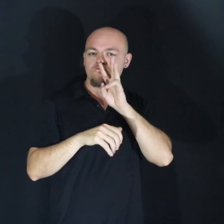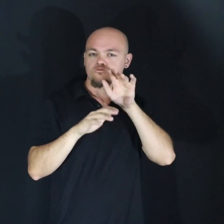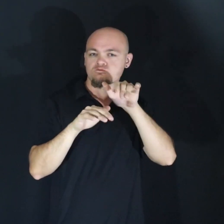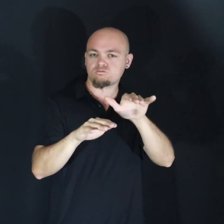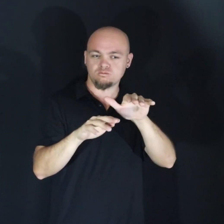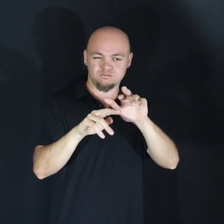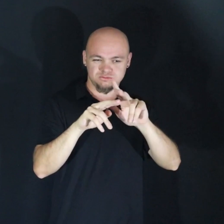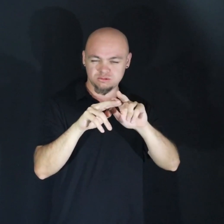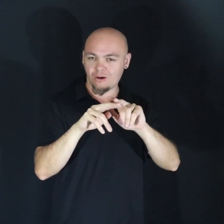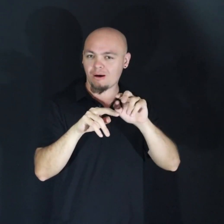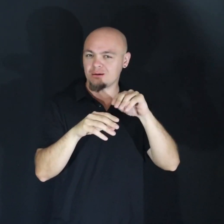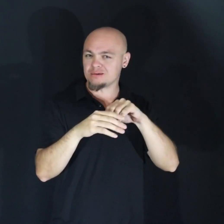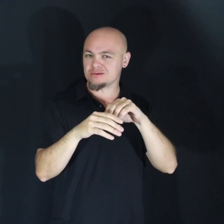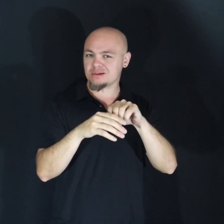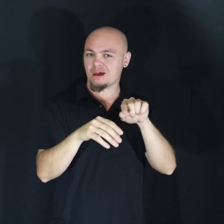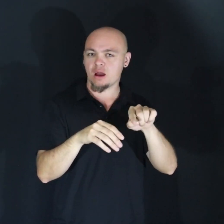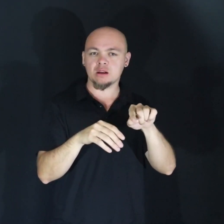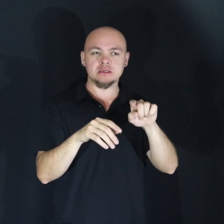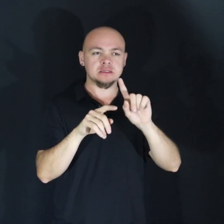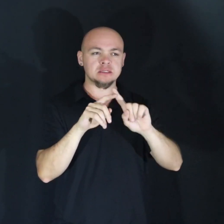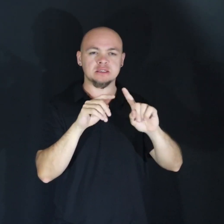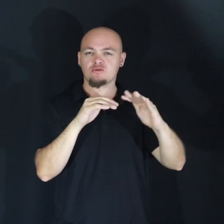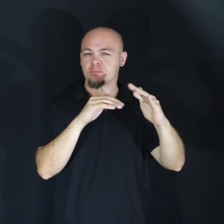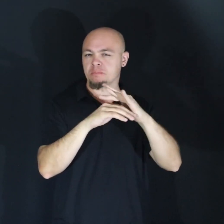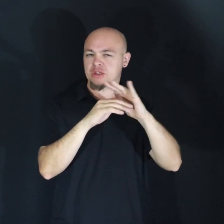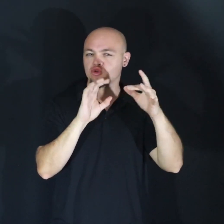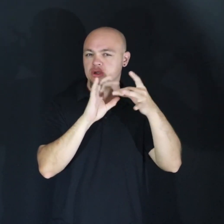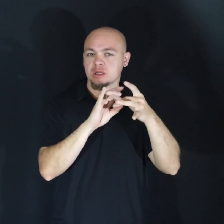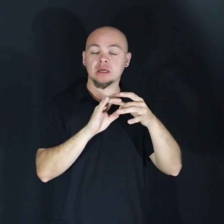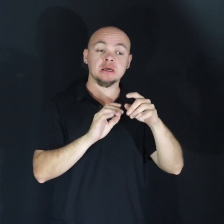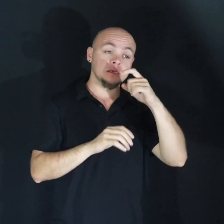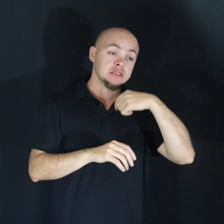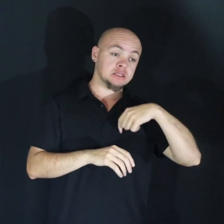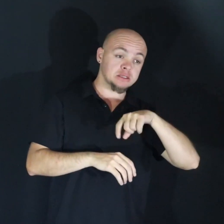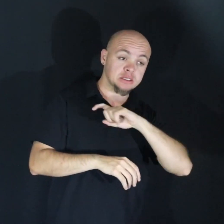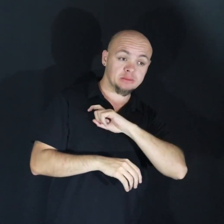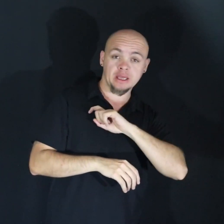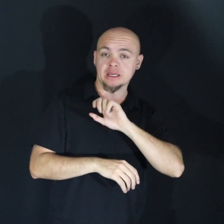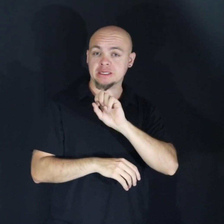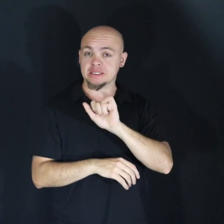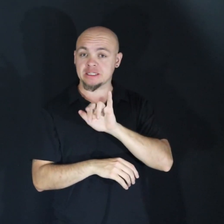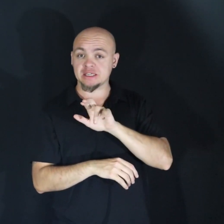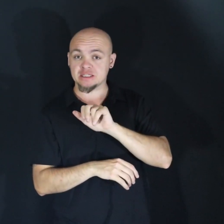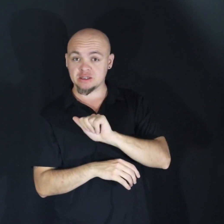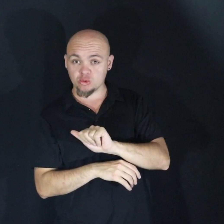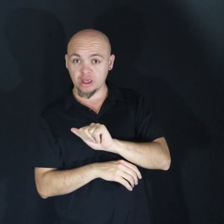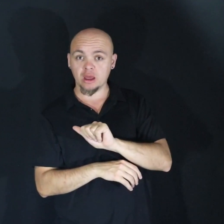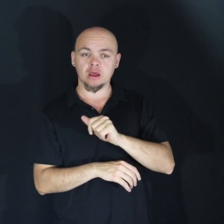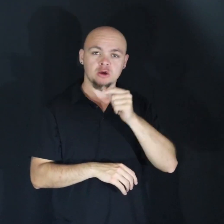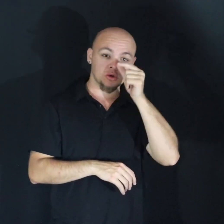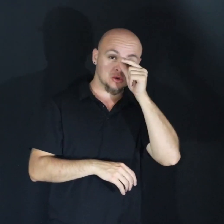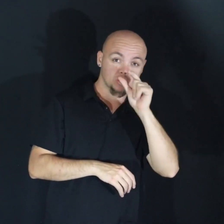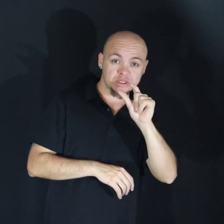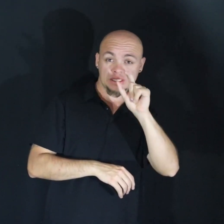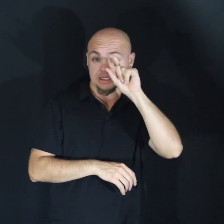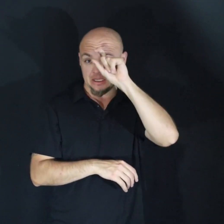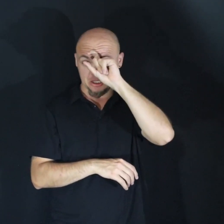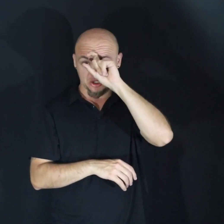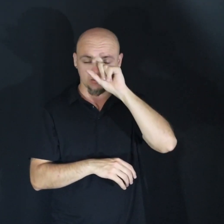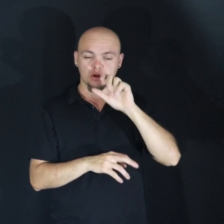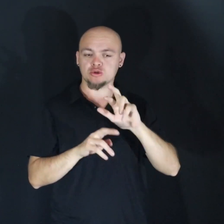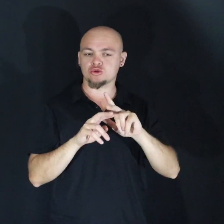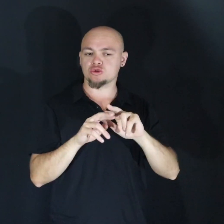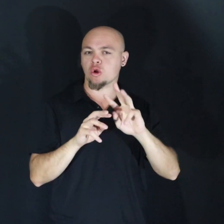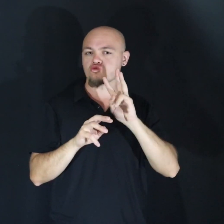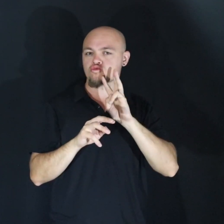distant shores, Spain with Syria, Greece with Egypt, the same salt waters that